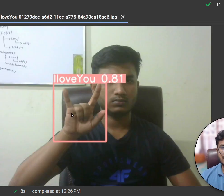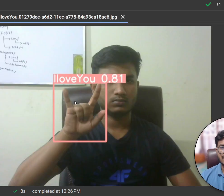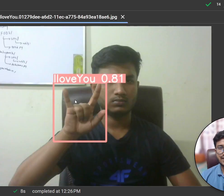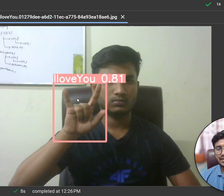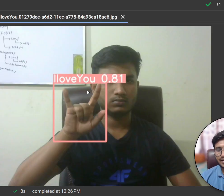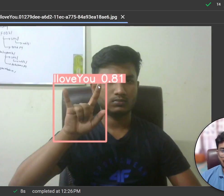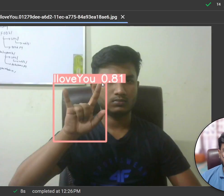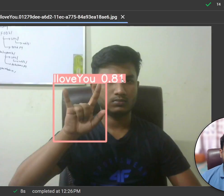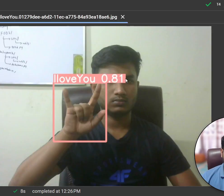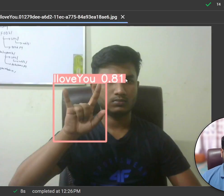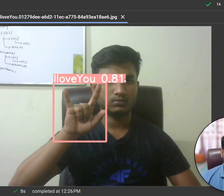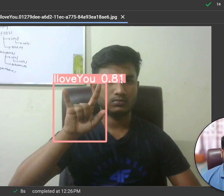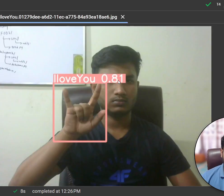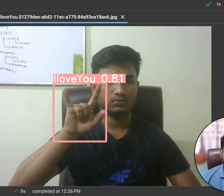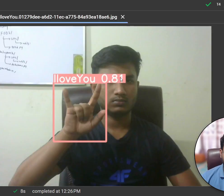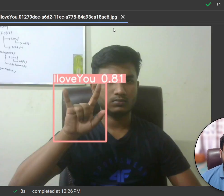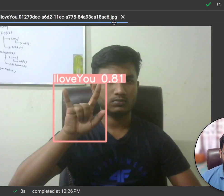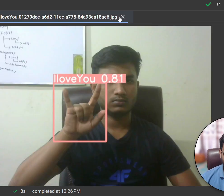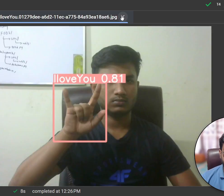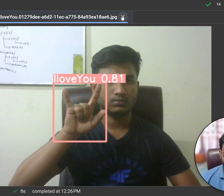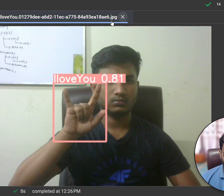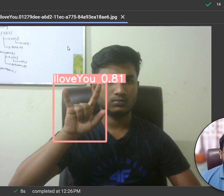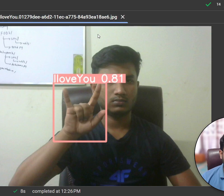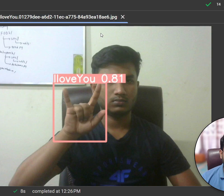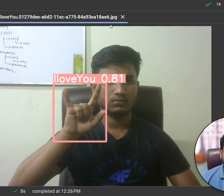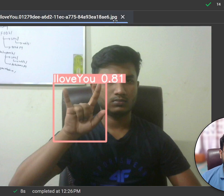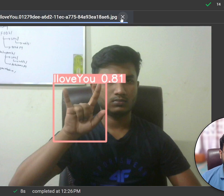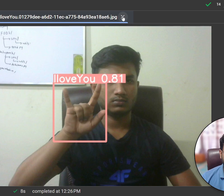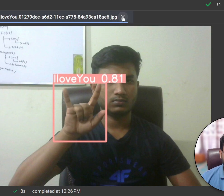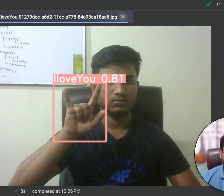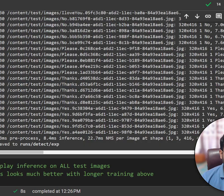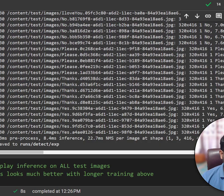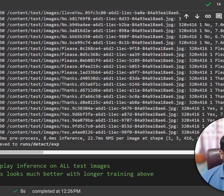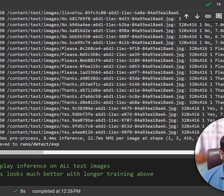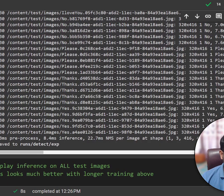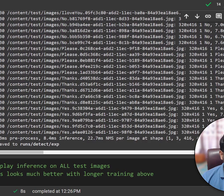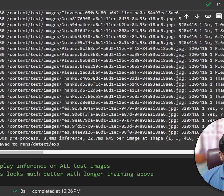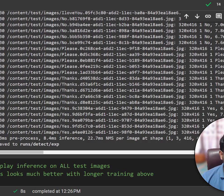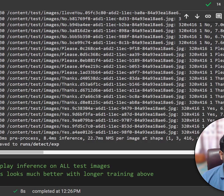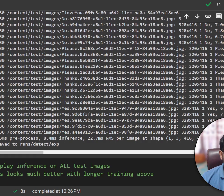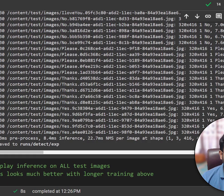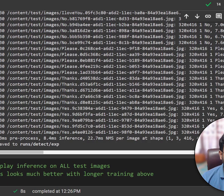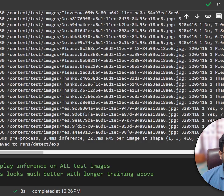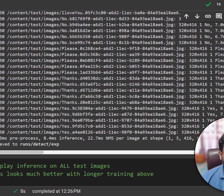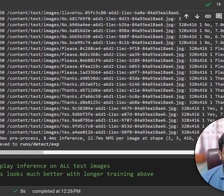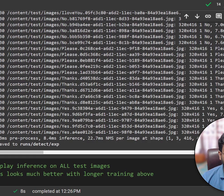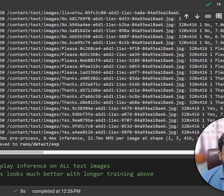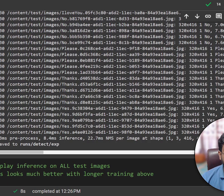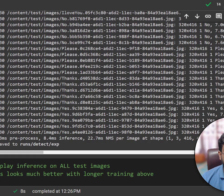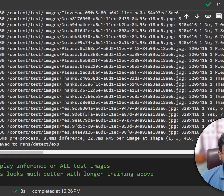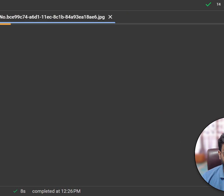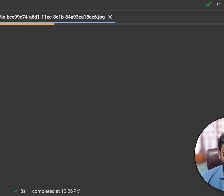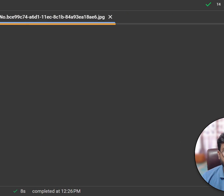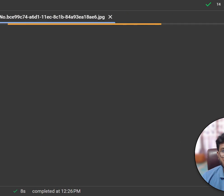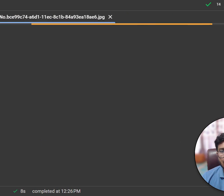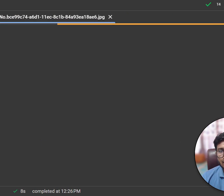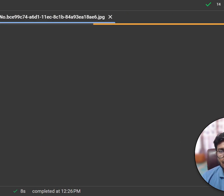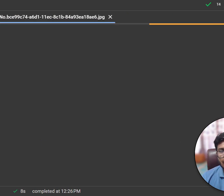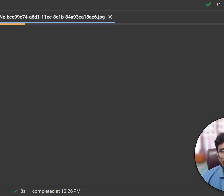So see, it has detected I love you with 81% confident. And that means detection is fine, guys. I only